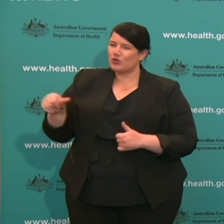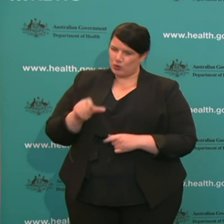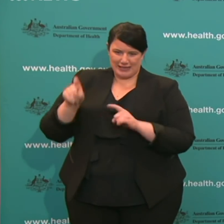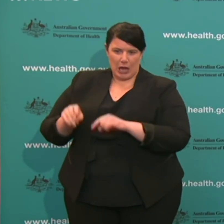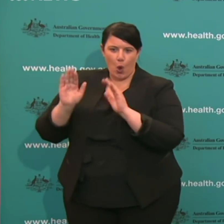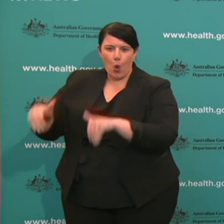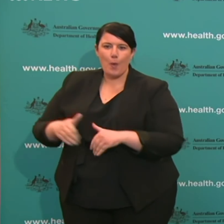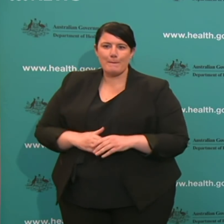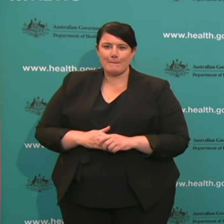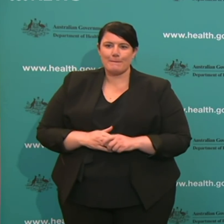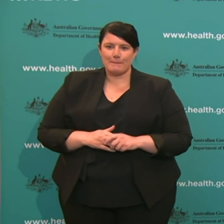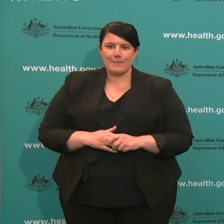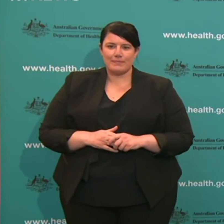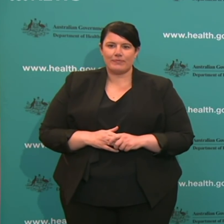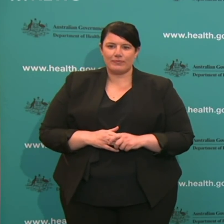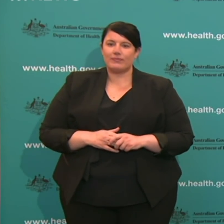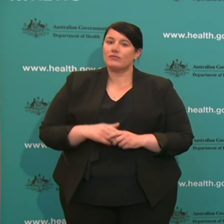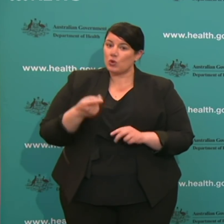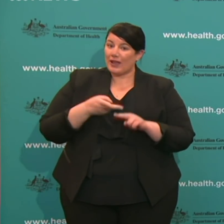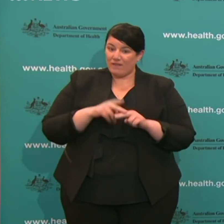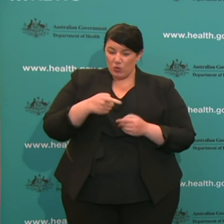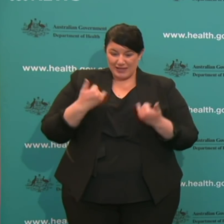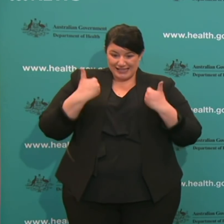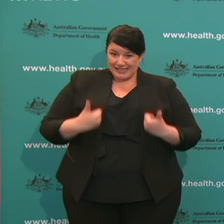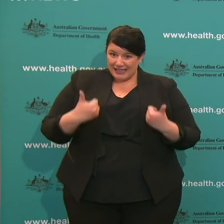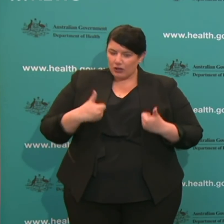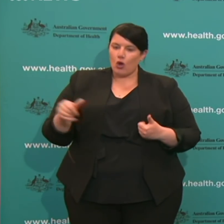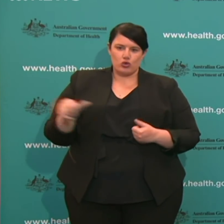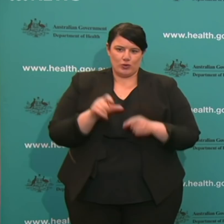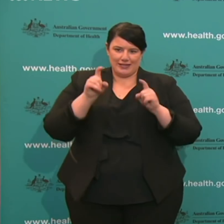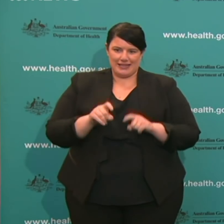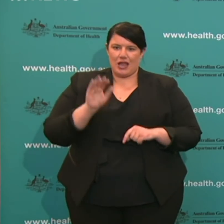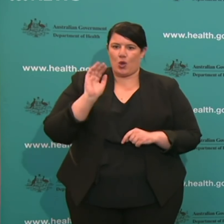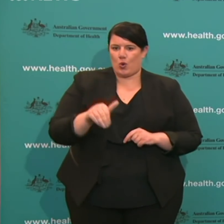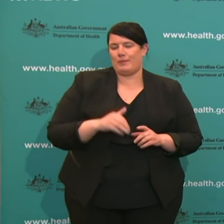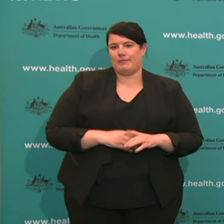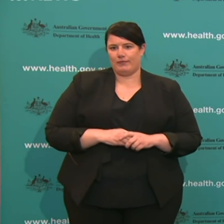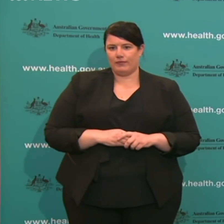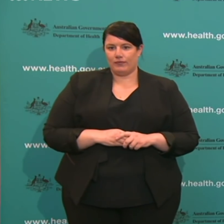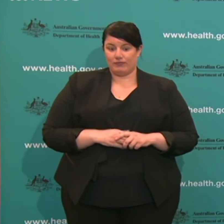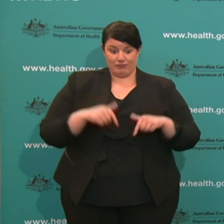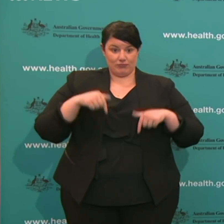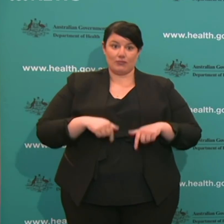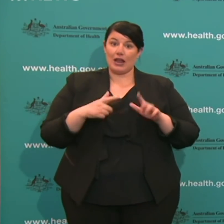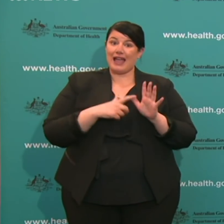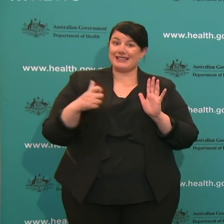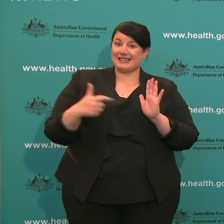visible reminder of the need to stay at home when you're unwell. I can tell you that even in the ACT,